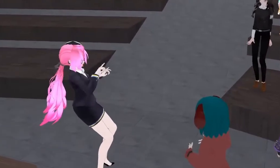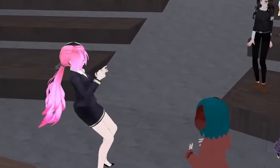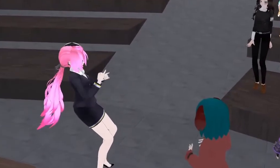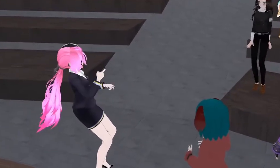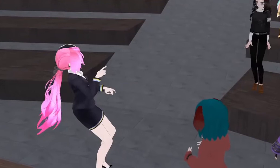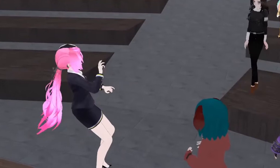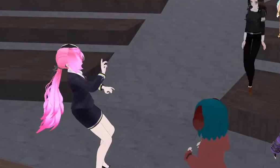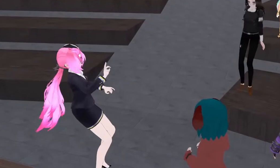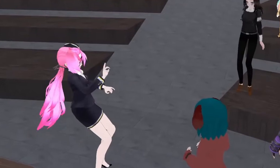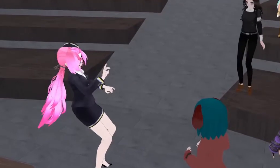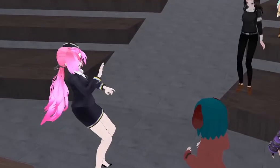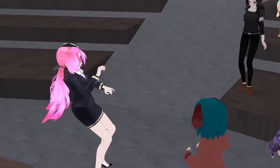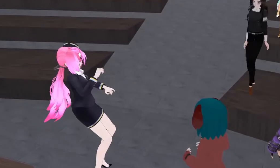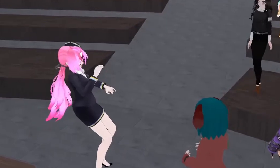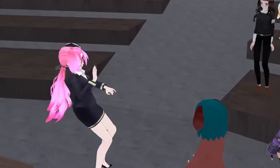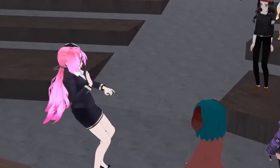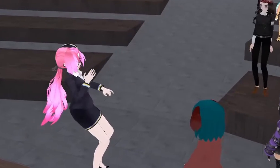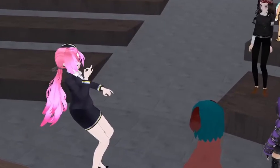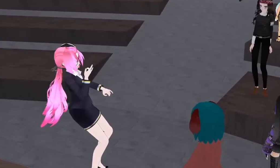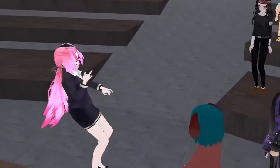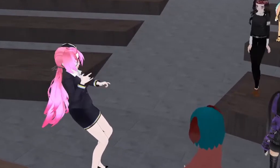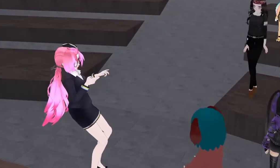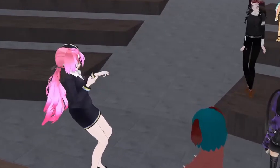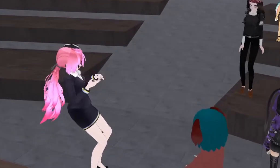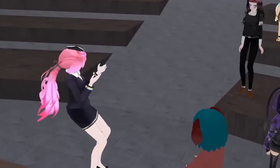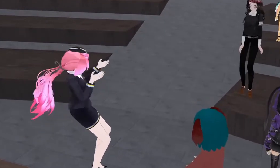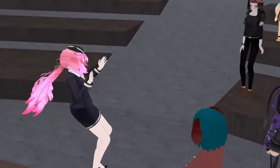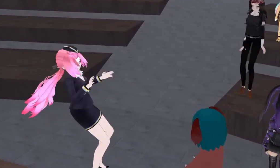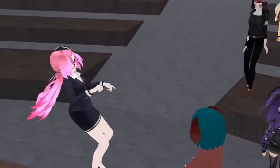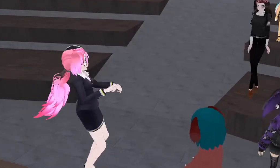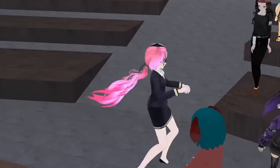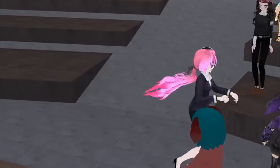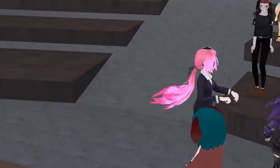I'm group right, and we're having a birthday party. Boom, you could start.